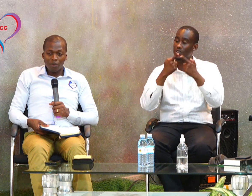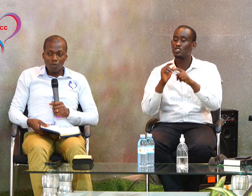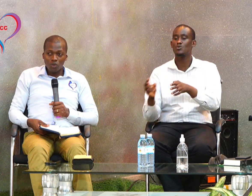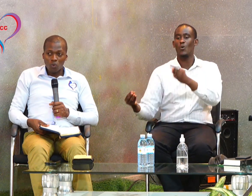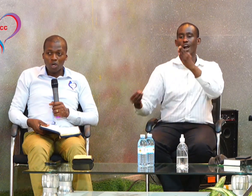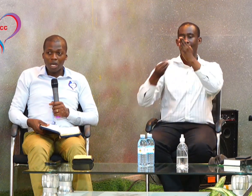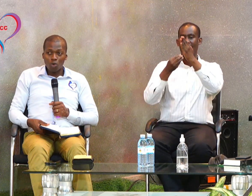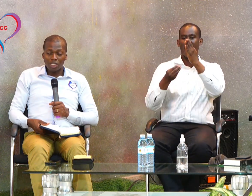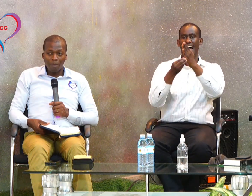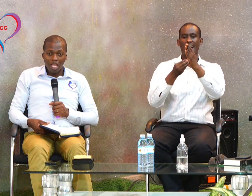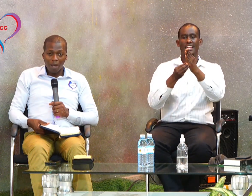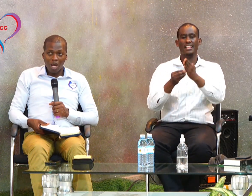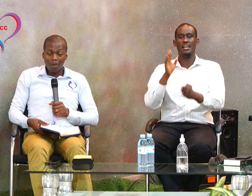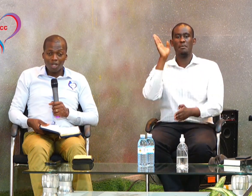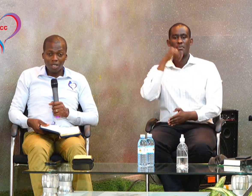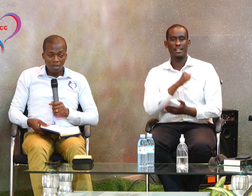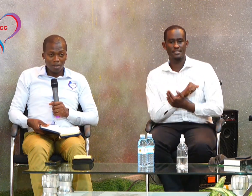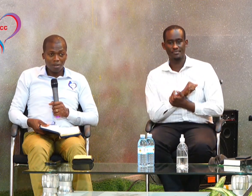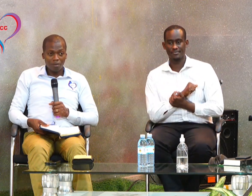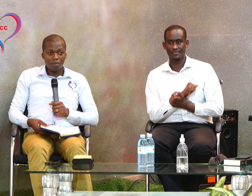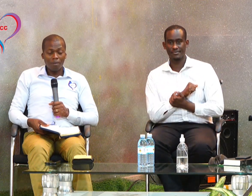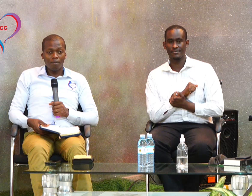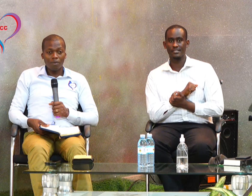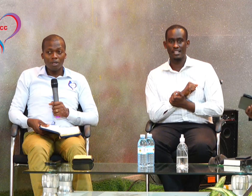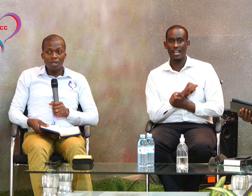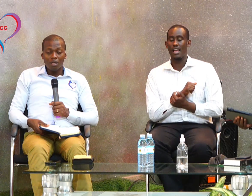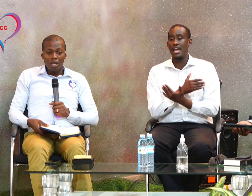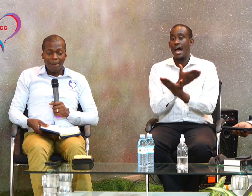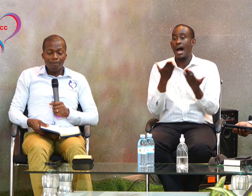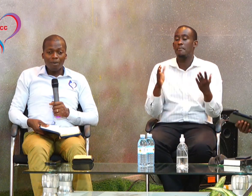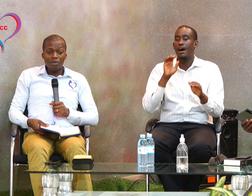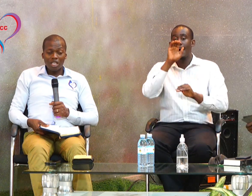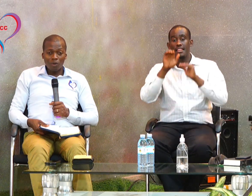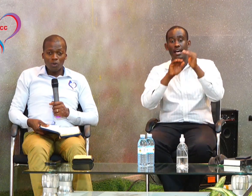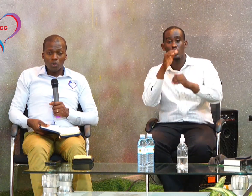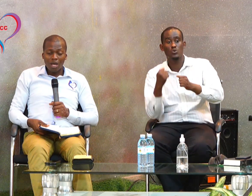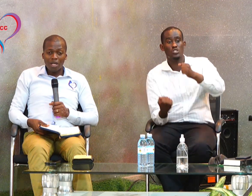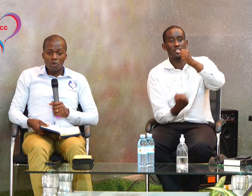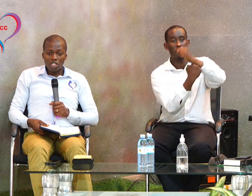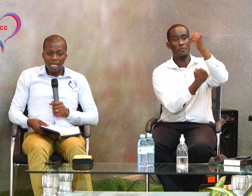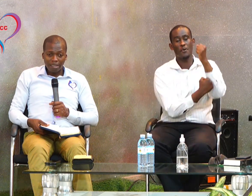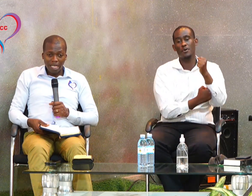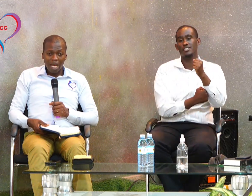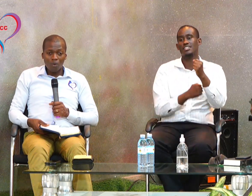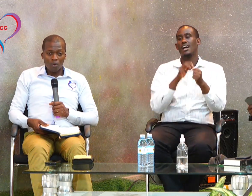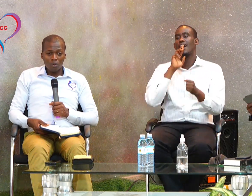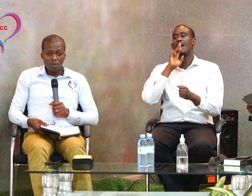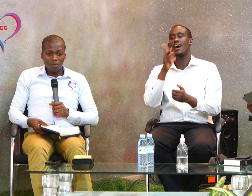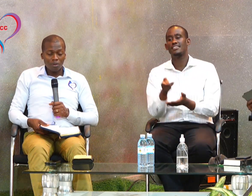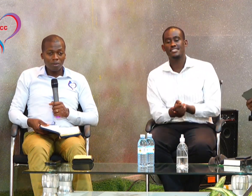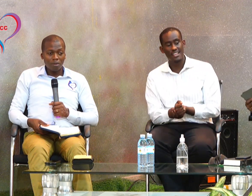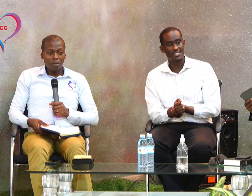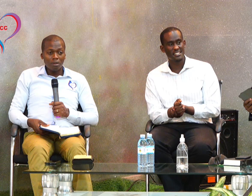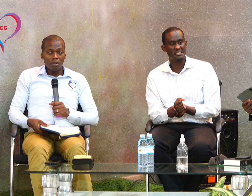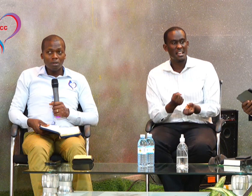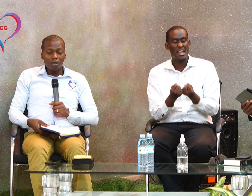babuuza ebibuuzo kwongera ku butamanya bwa. Others ask questions to support their answers. Abamu babuuza ebibuuzo nga baliko kye bayisa. Others ask questions so that they